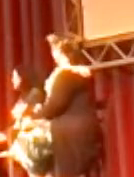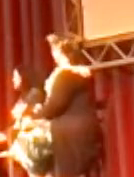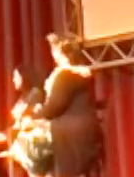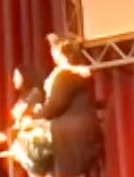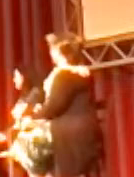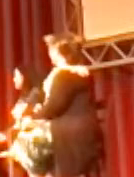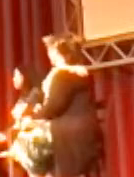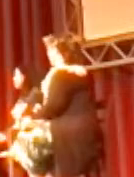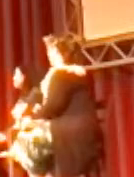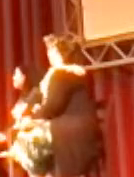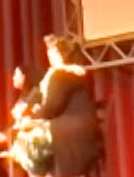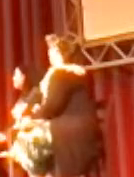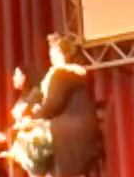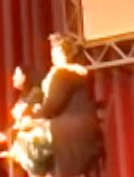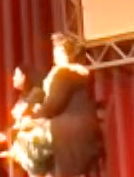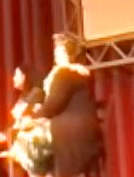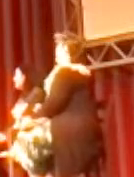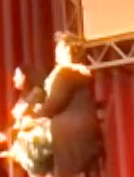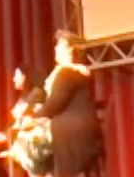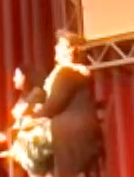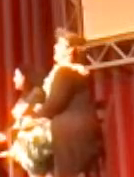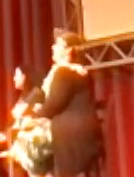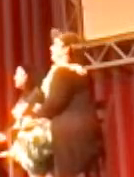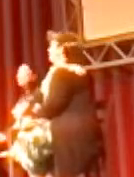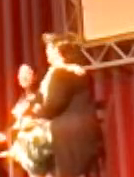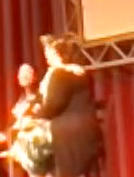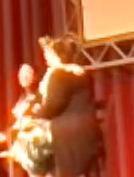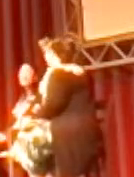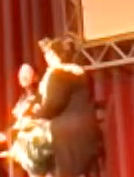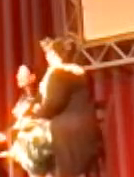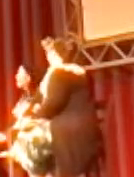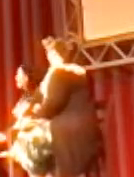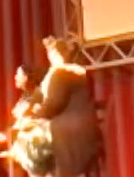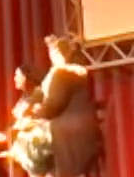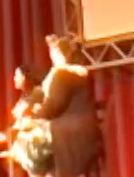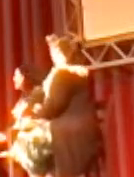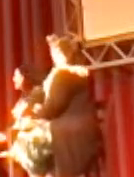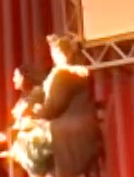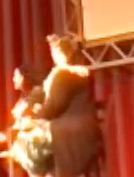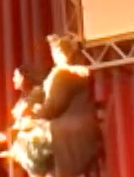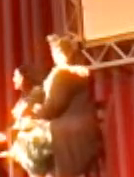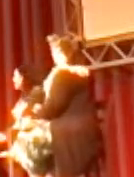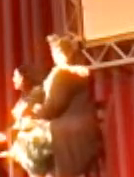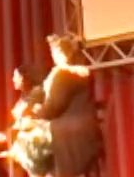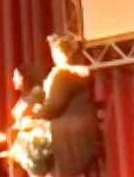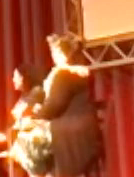give up. It's too much of the time.